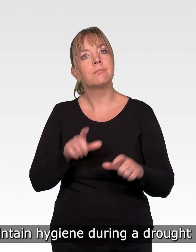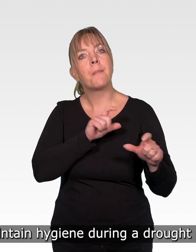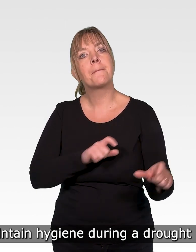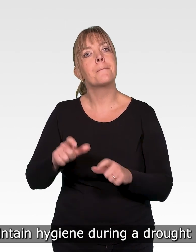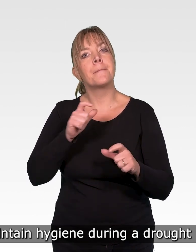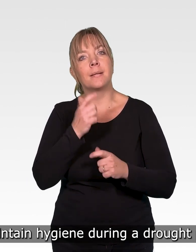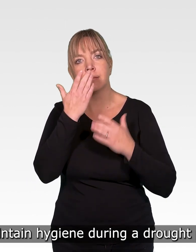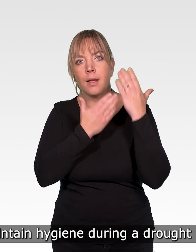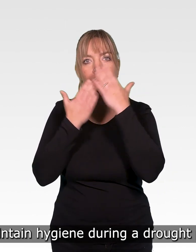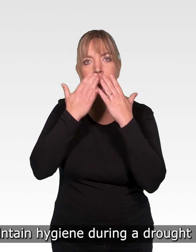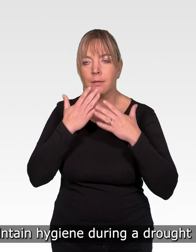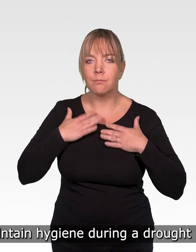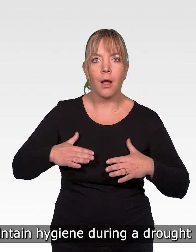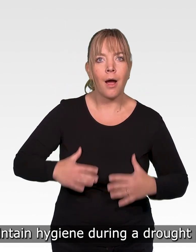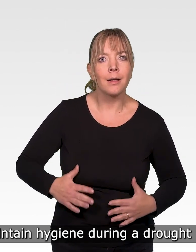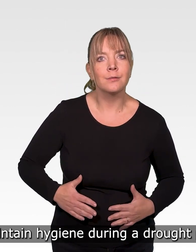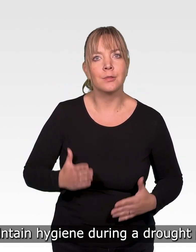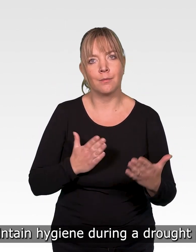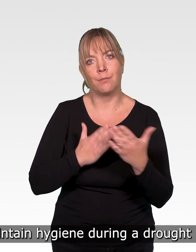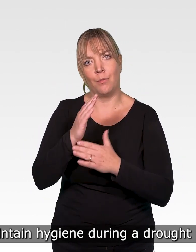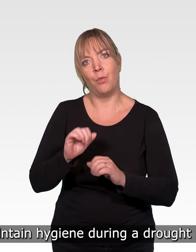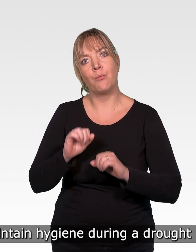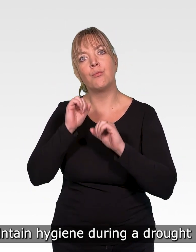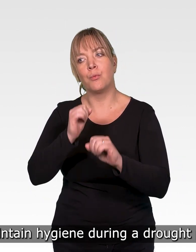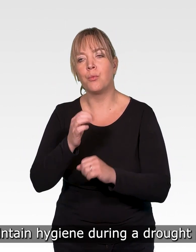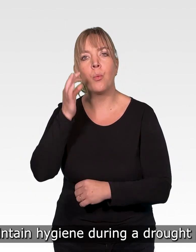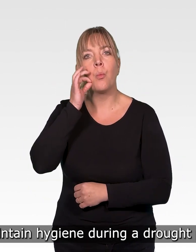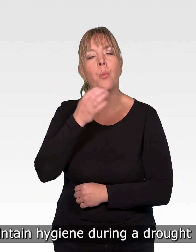Maintain hygiene during a drought period.